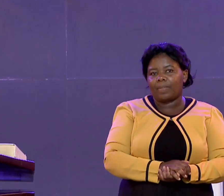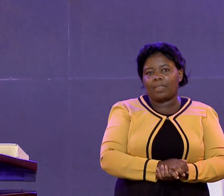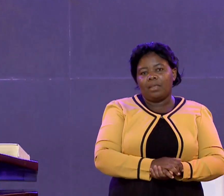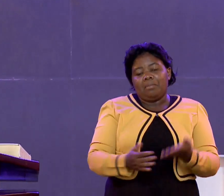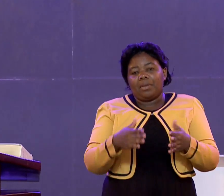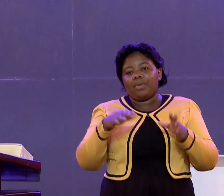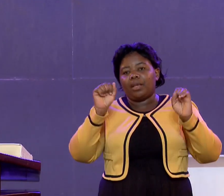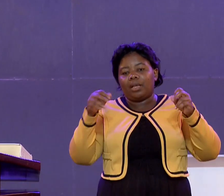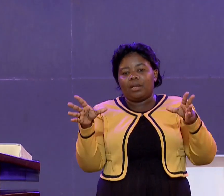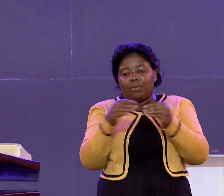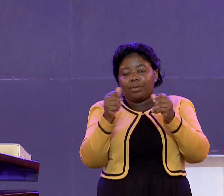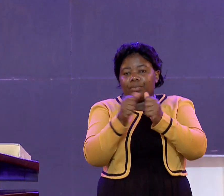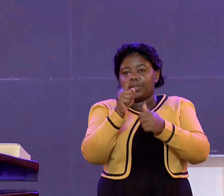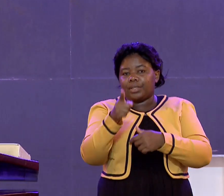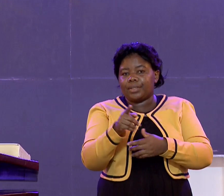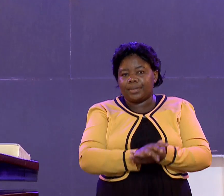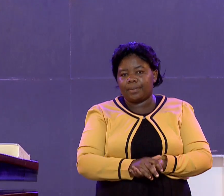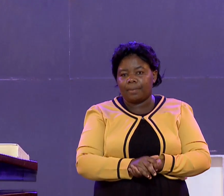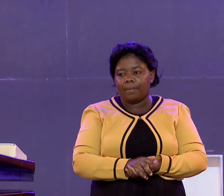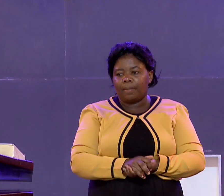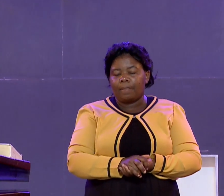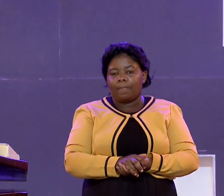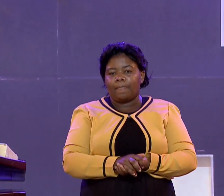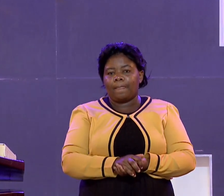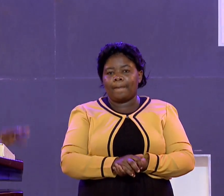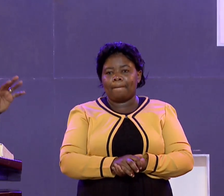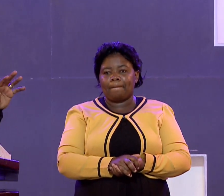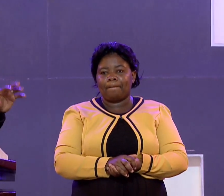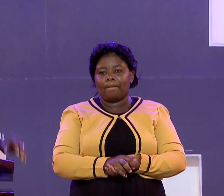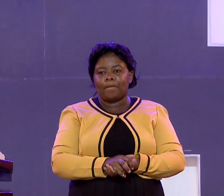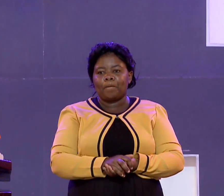think I may wind up with this.